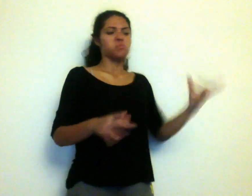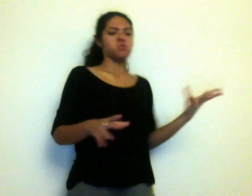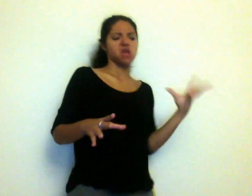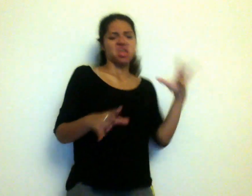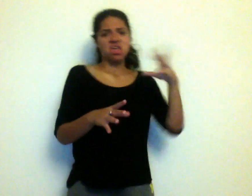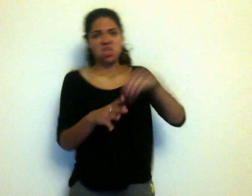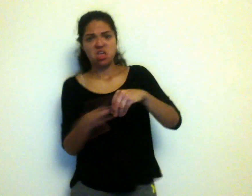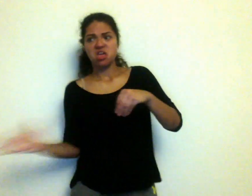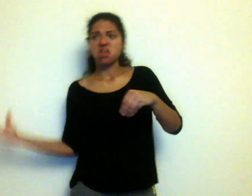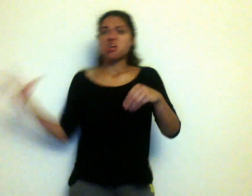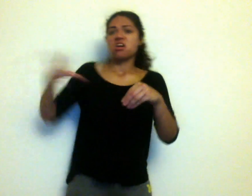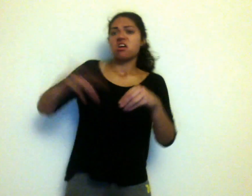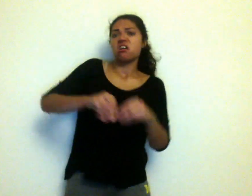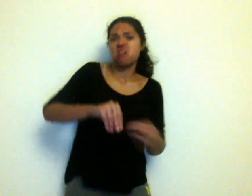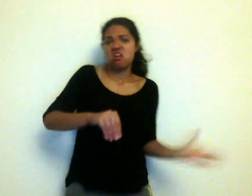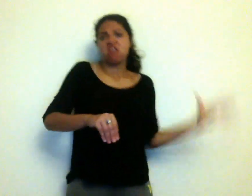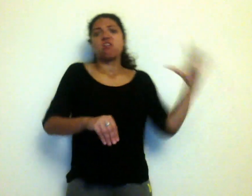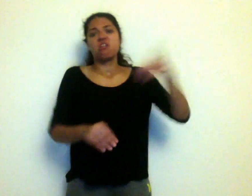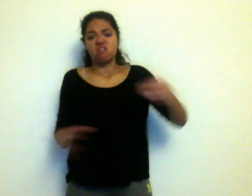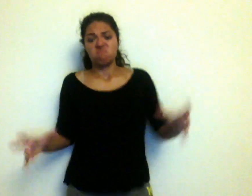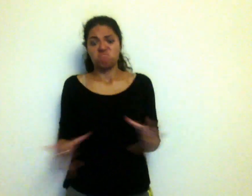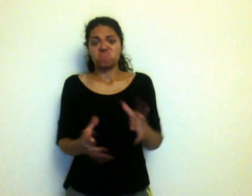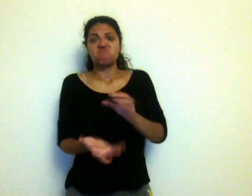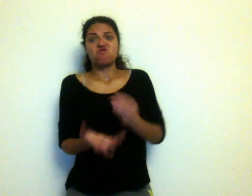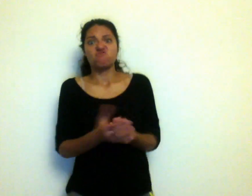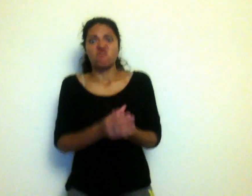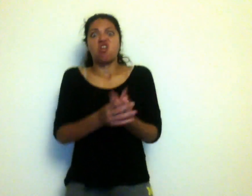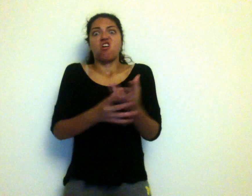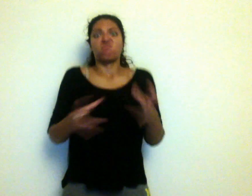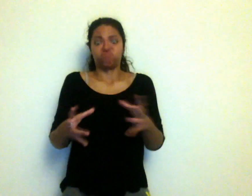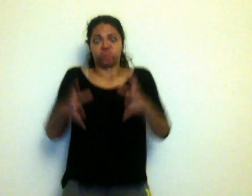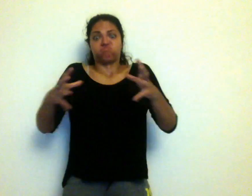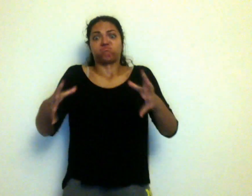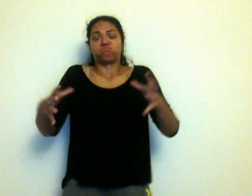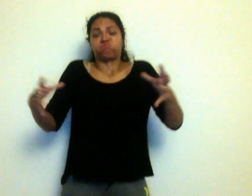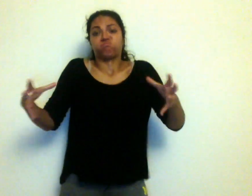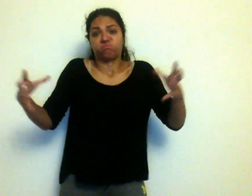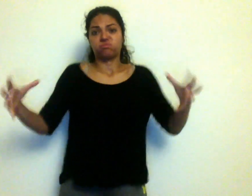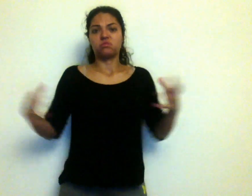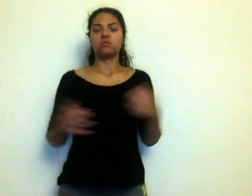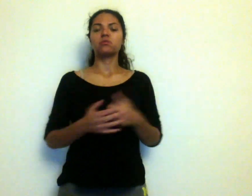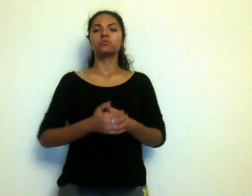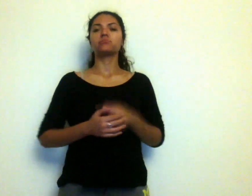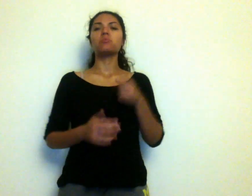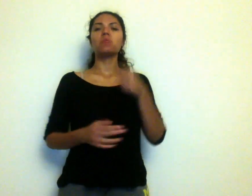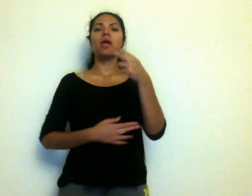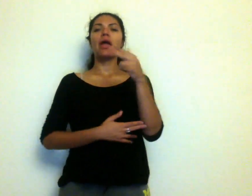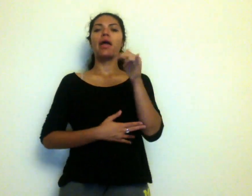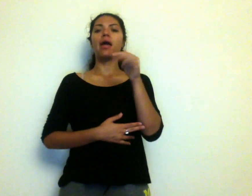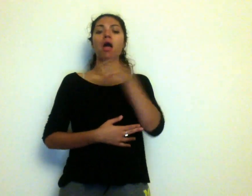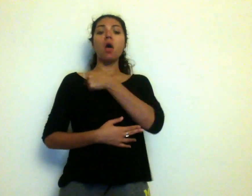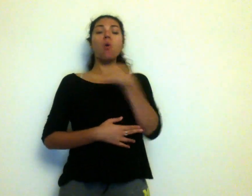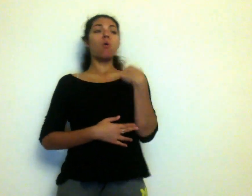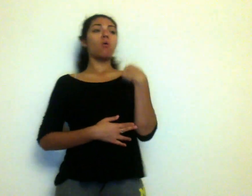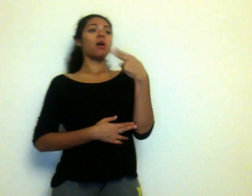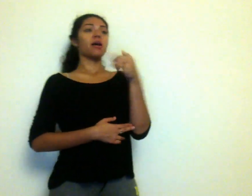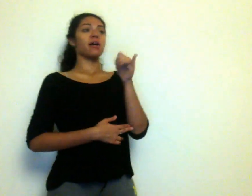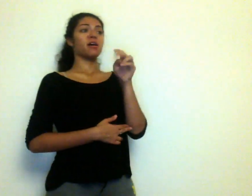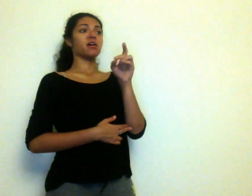of rights, rights, rights. He said, I'll tell you where we Hindus are coming from. We are all equal. We are all an expression of the